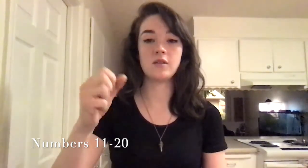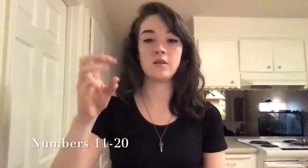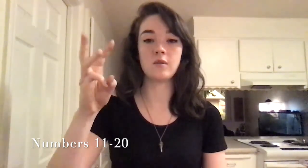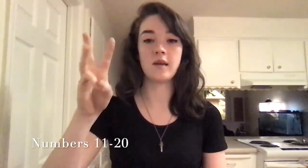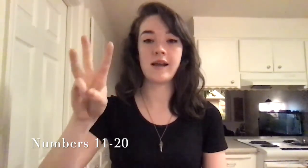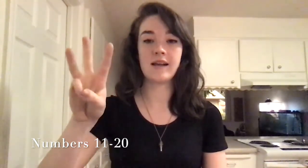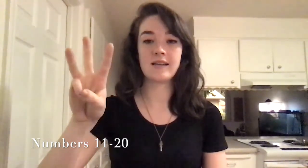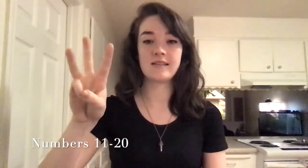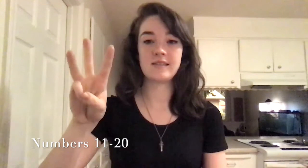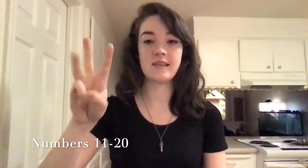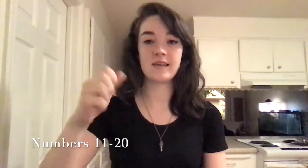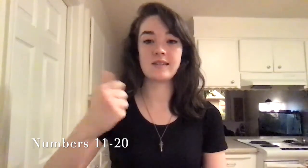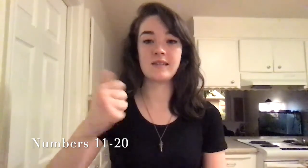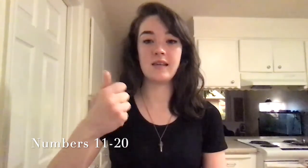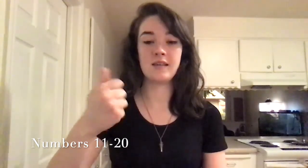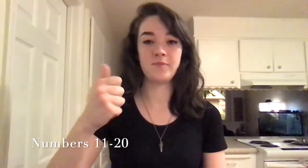do 16,